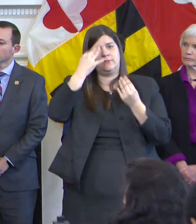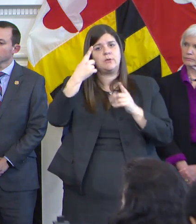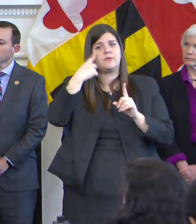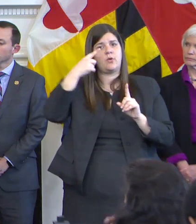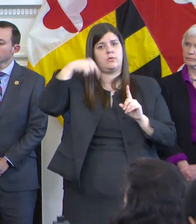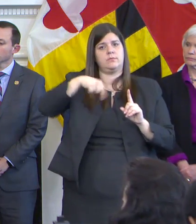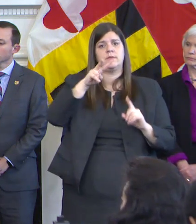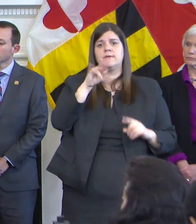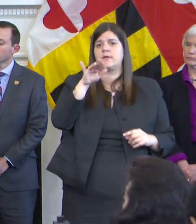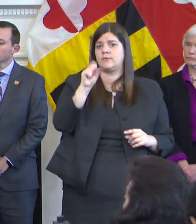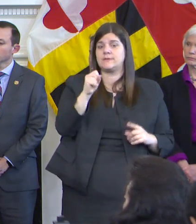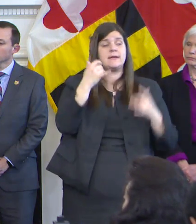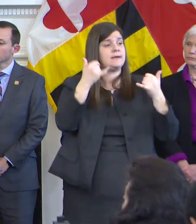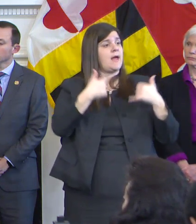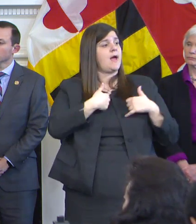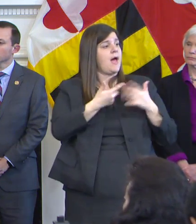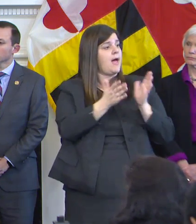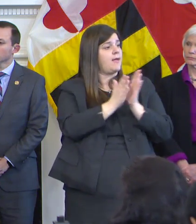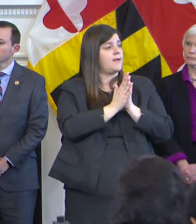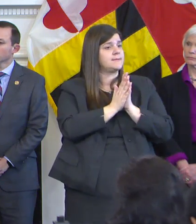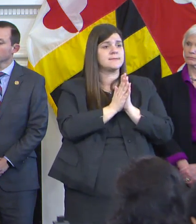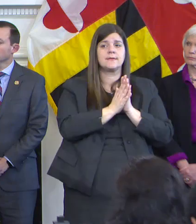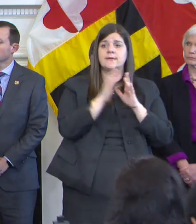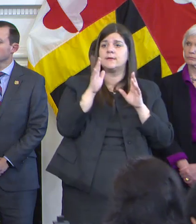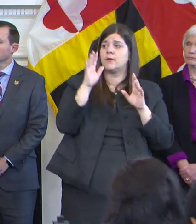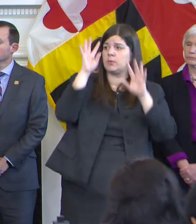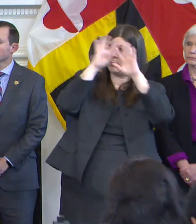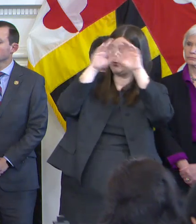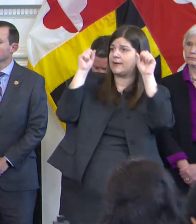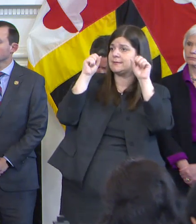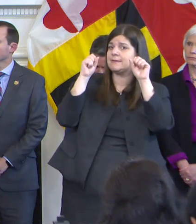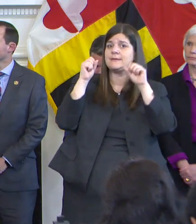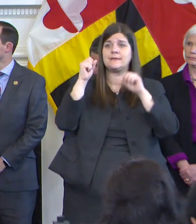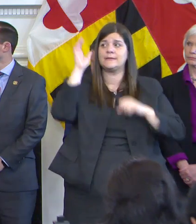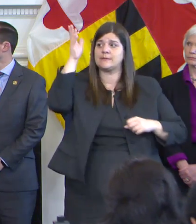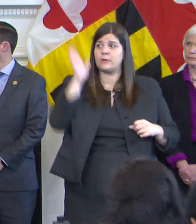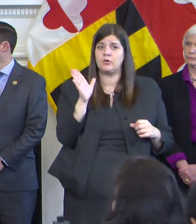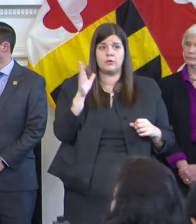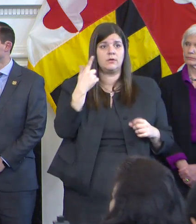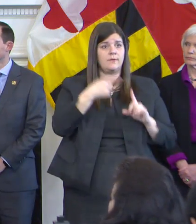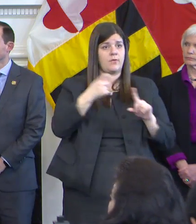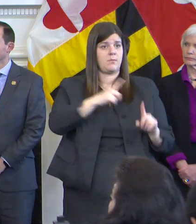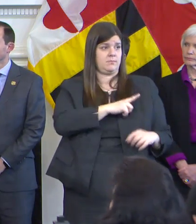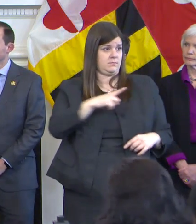ask Senate President and the Speaker if they have any comments, and then we'll be happy to take a few questions. Mr. President.